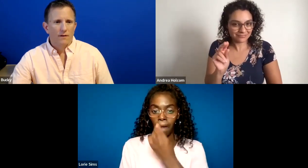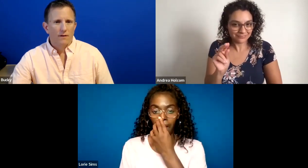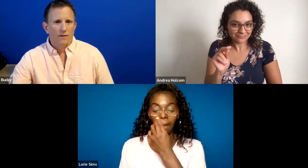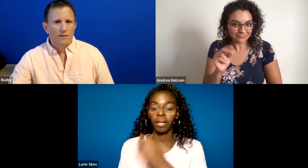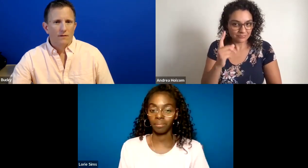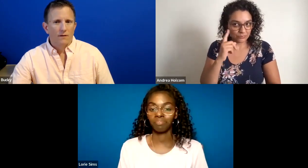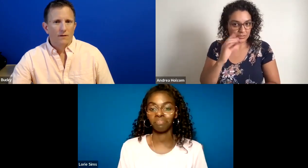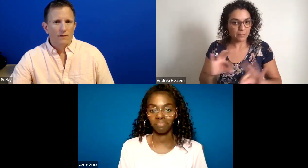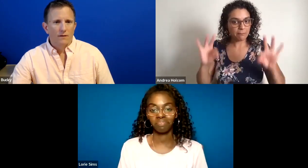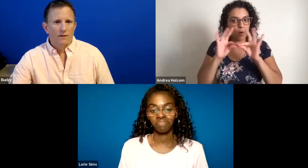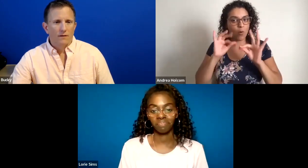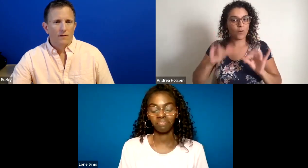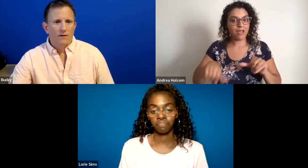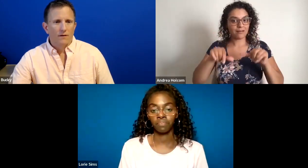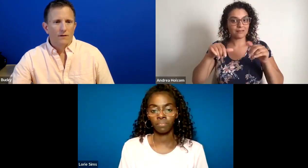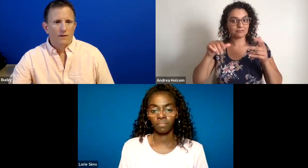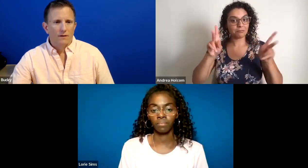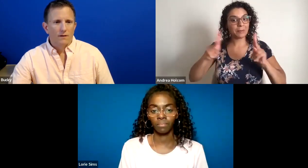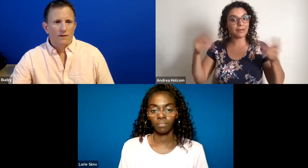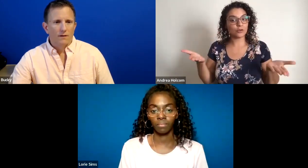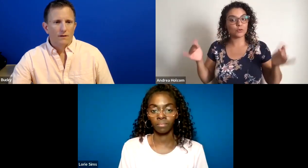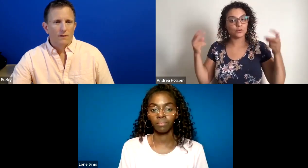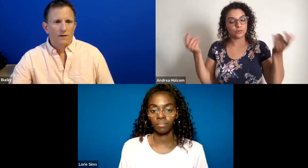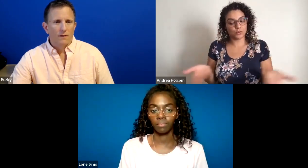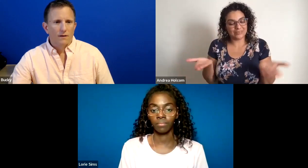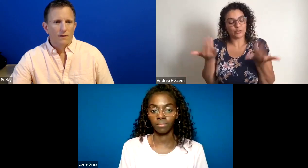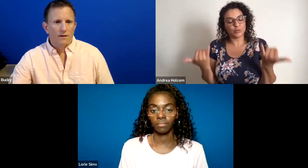impacted you. And it's not a minor thing.